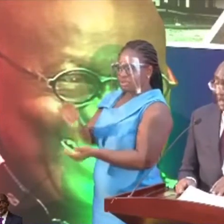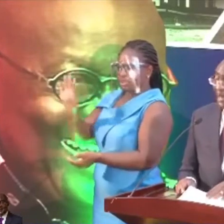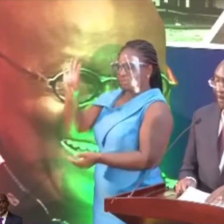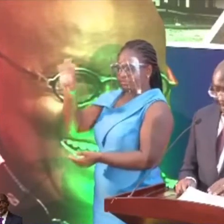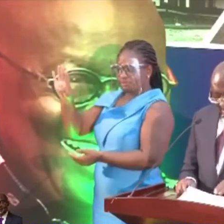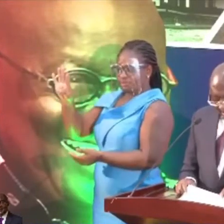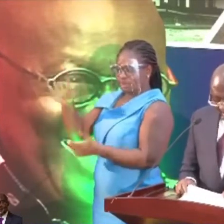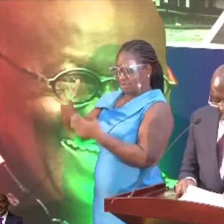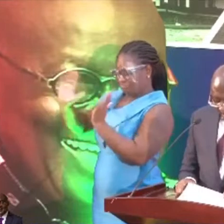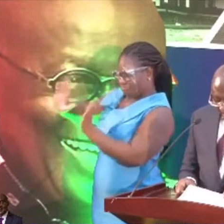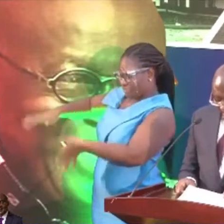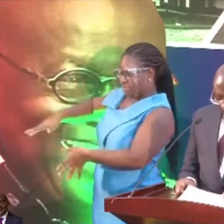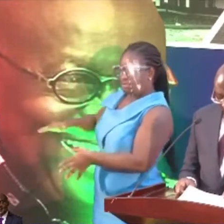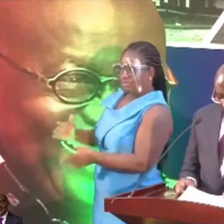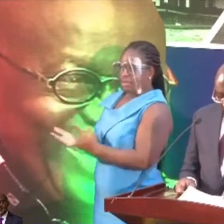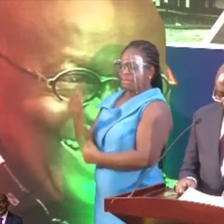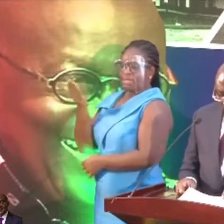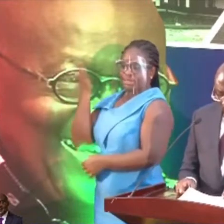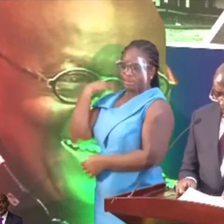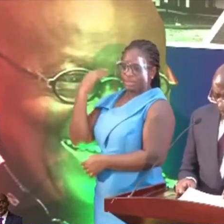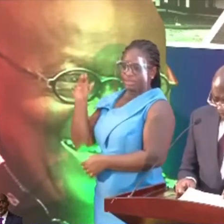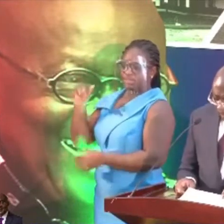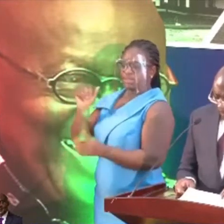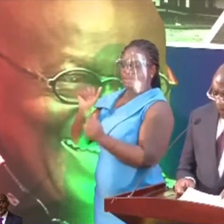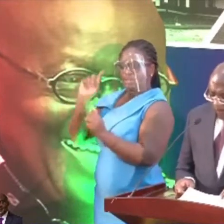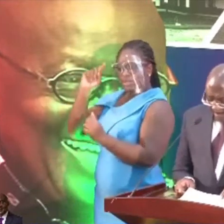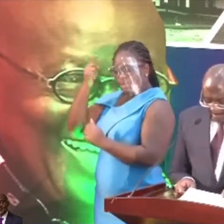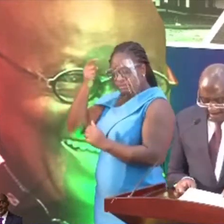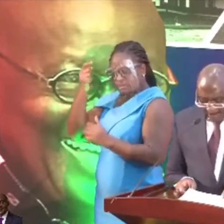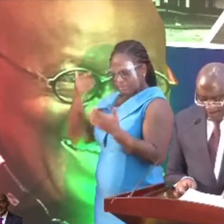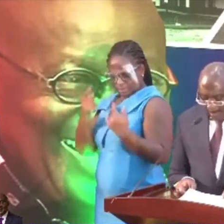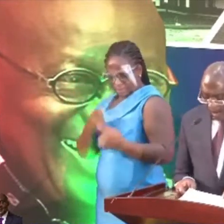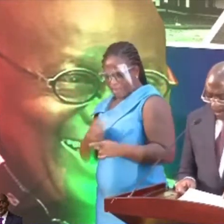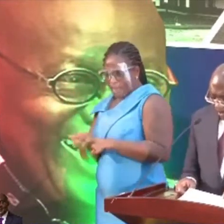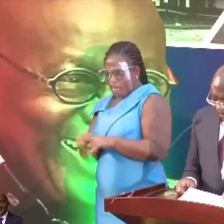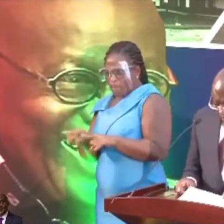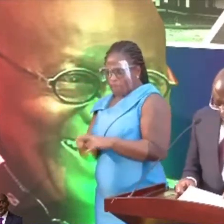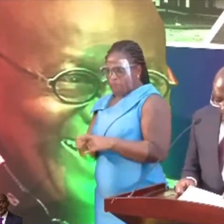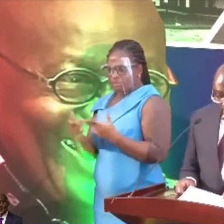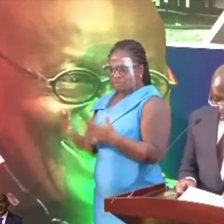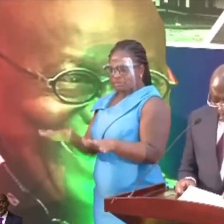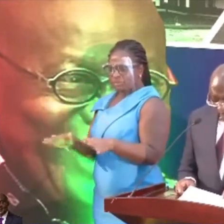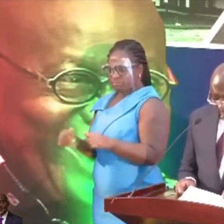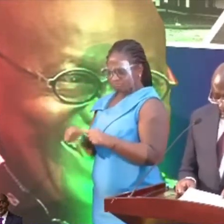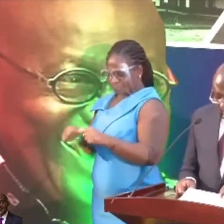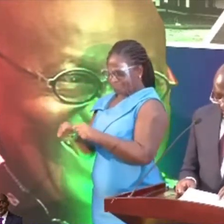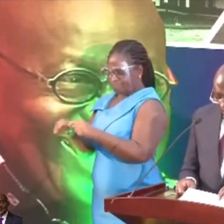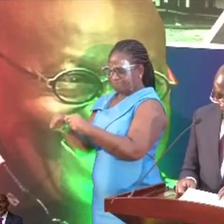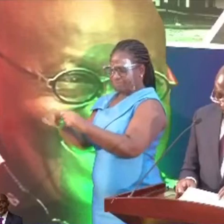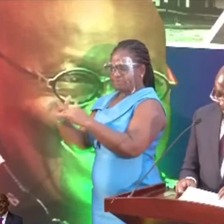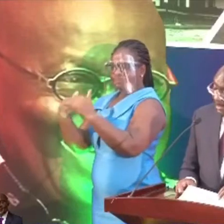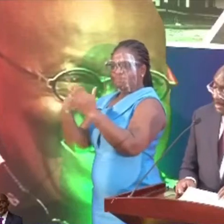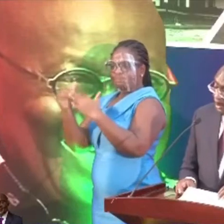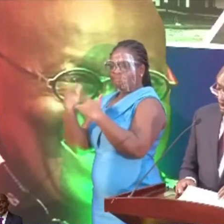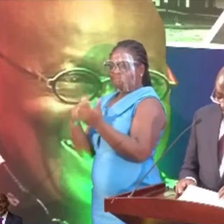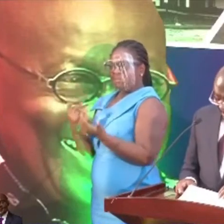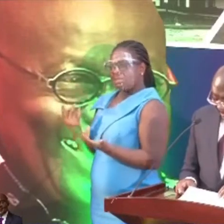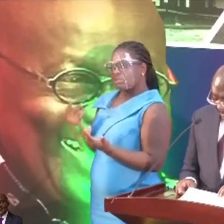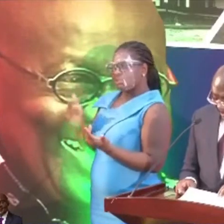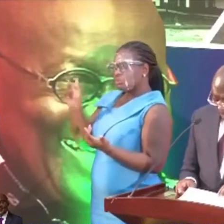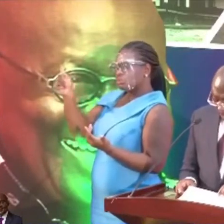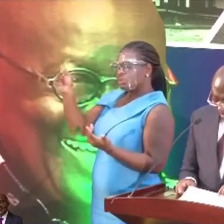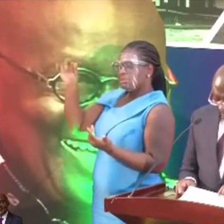then abandoned by the previous government. We have also completed, or we are continuing the construction of at least